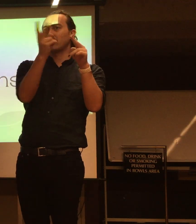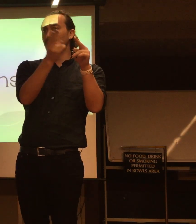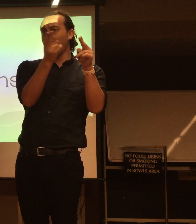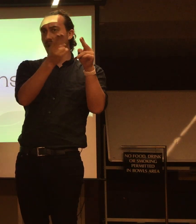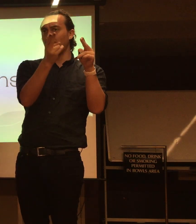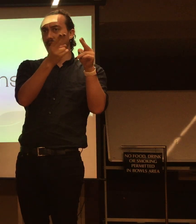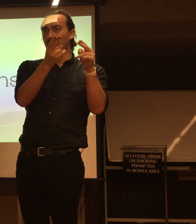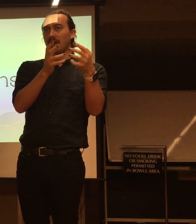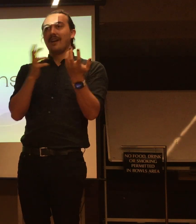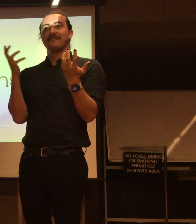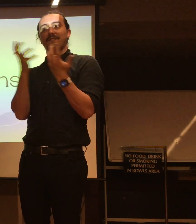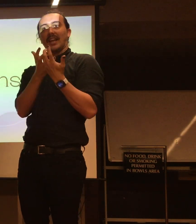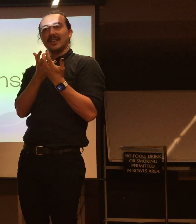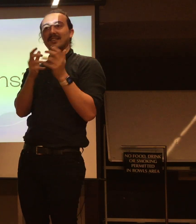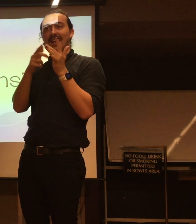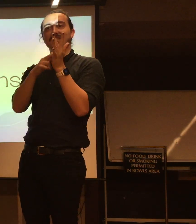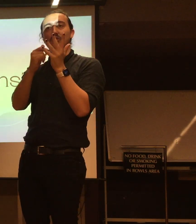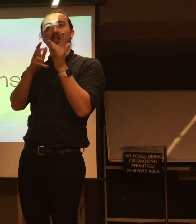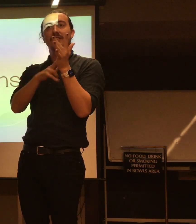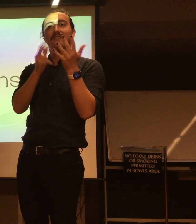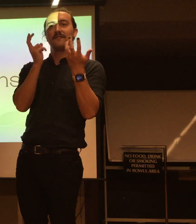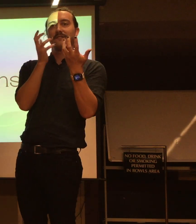Insulin or sugar?